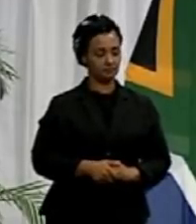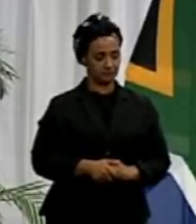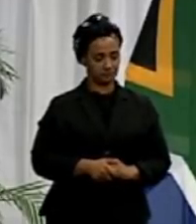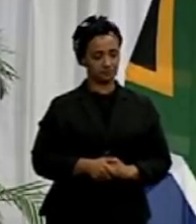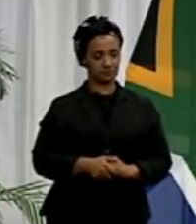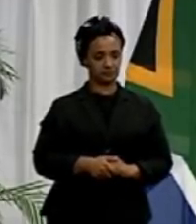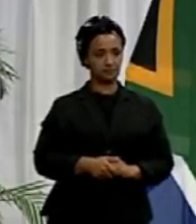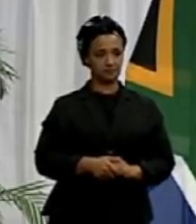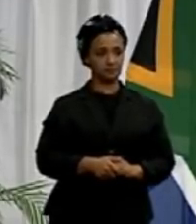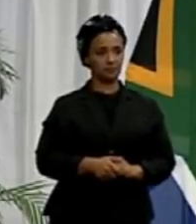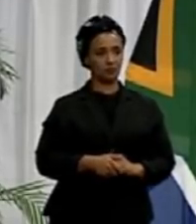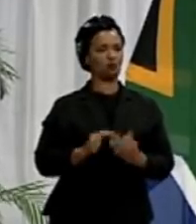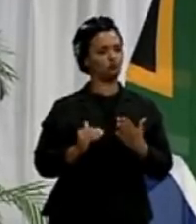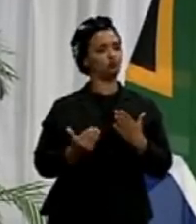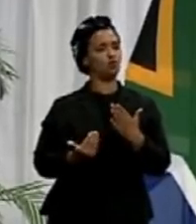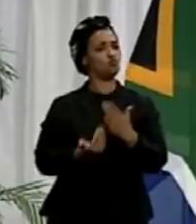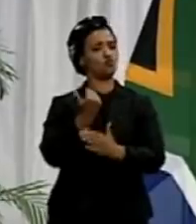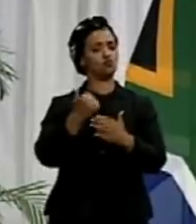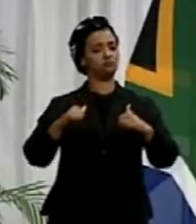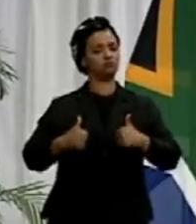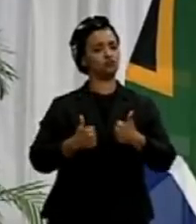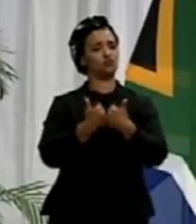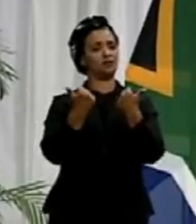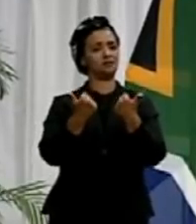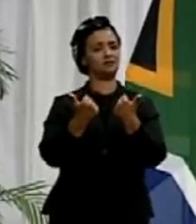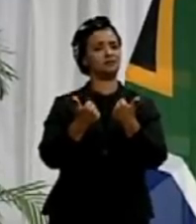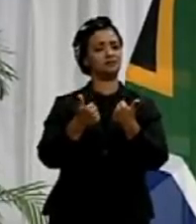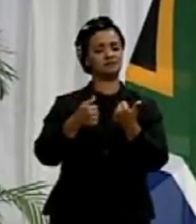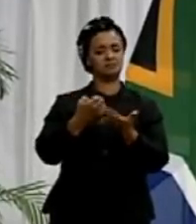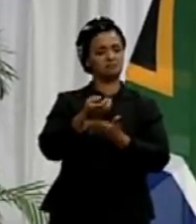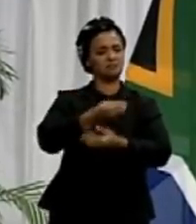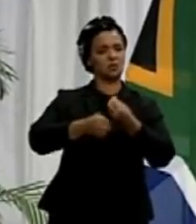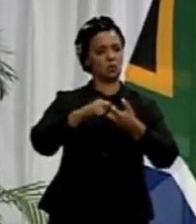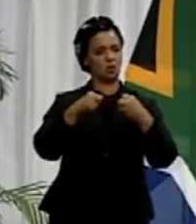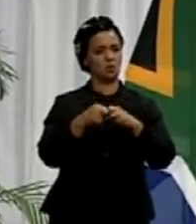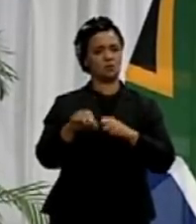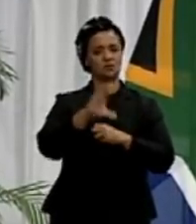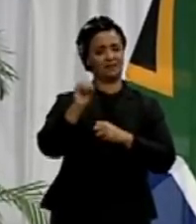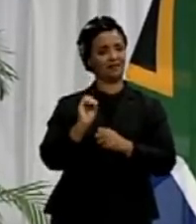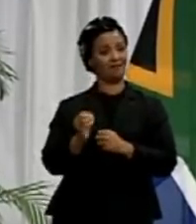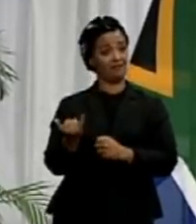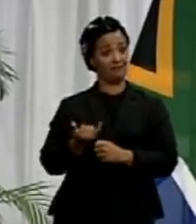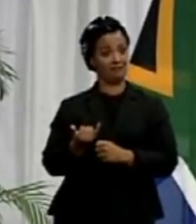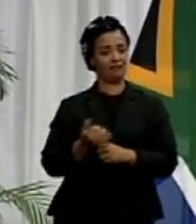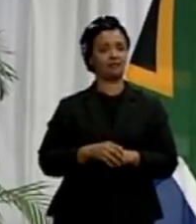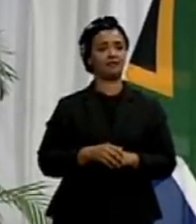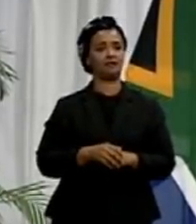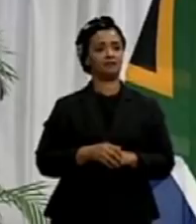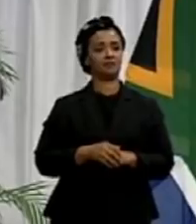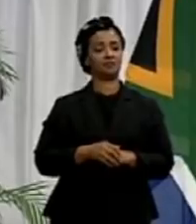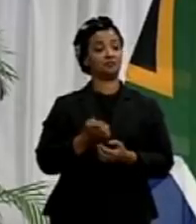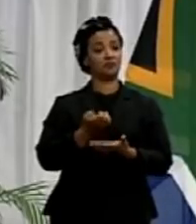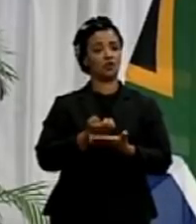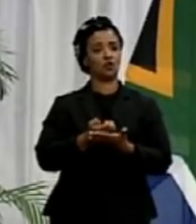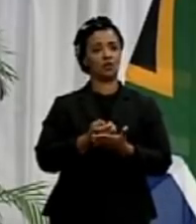socioeconomic problems and challenges facing our country at present, such as low